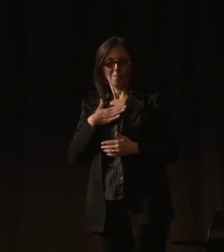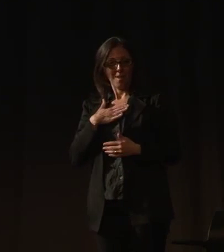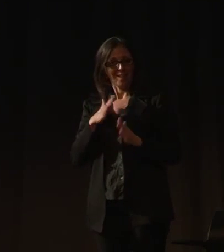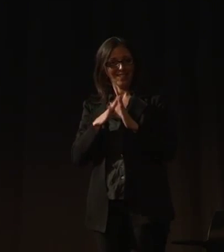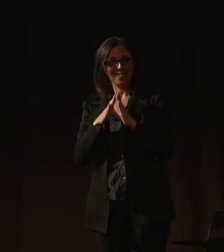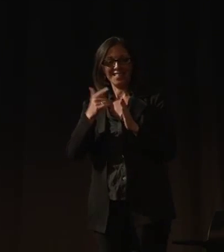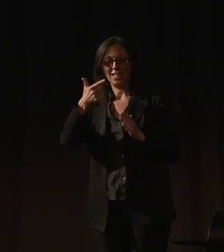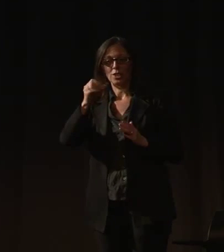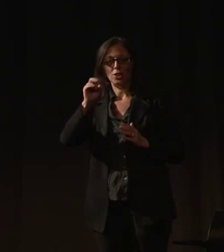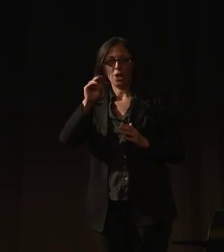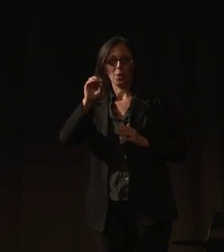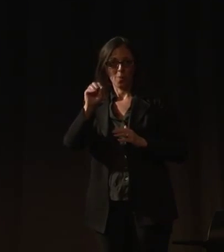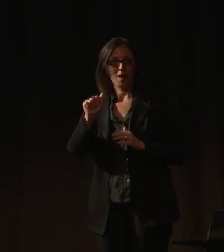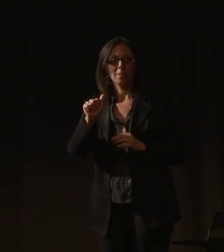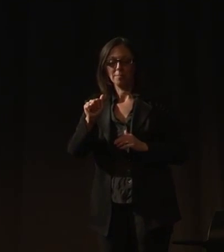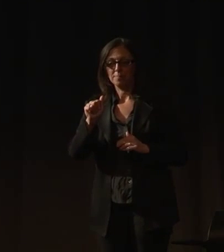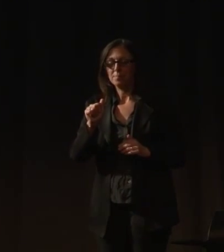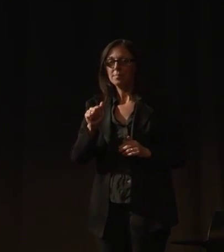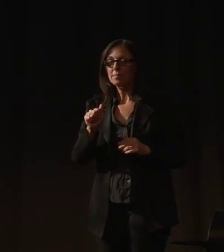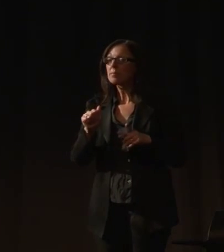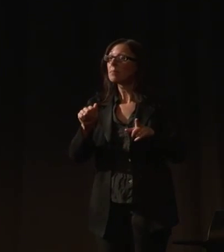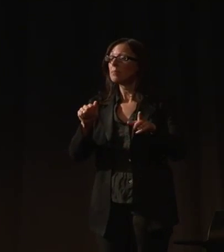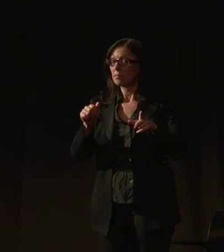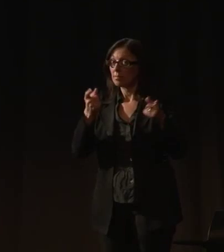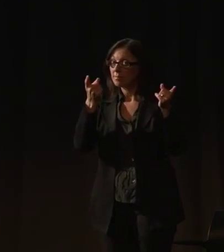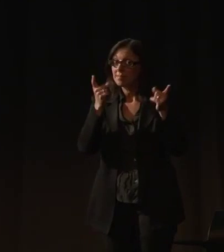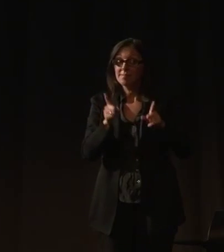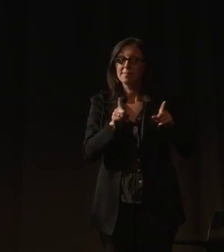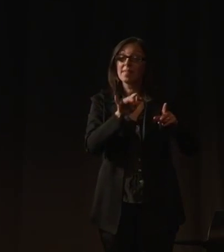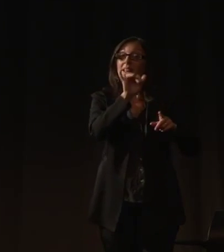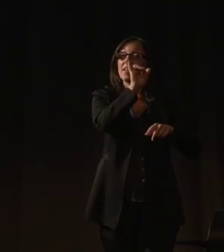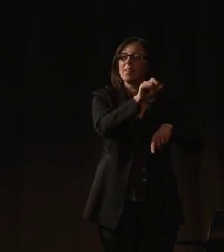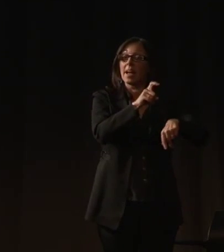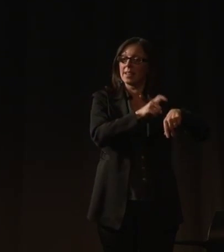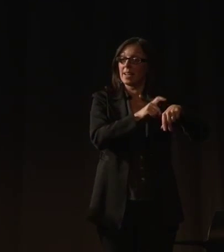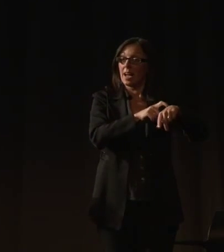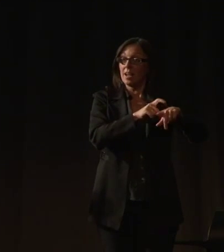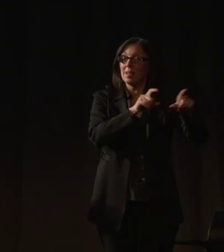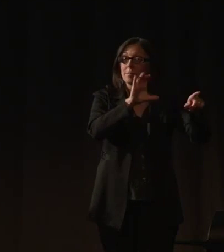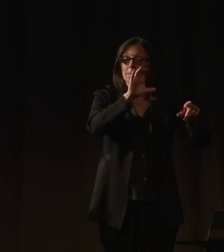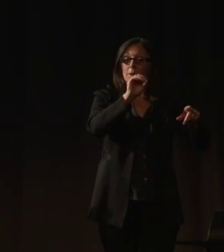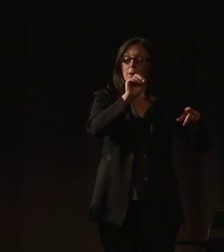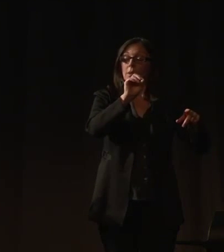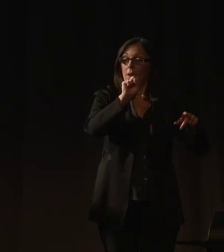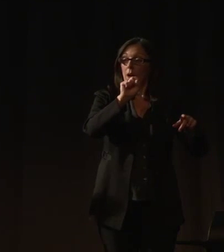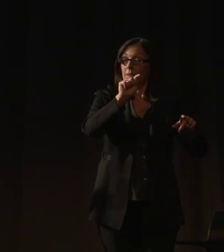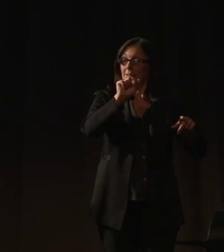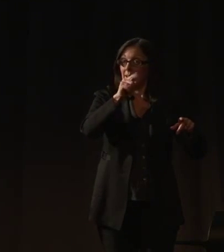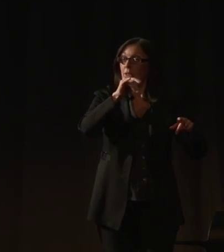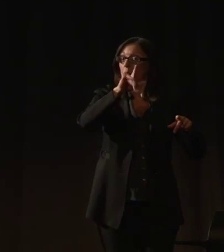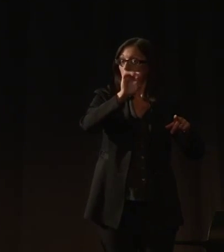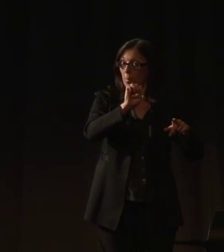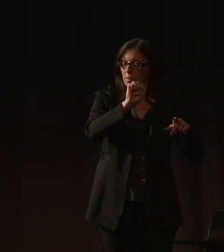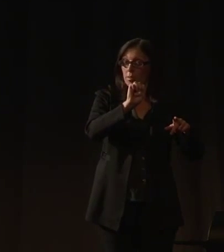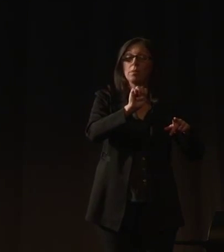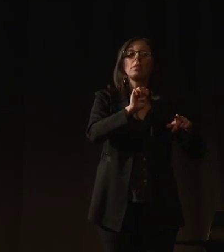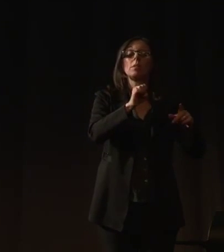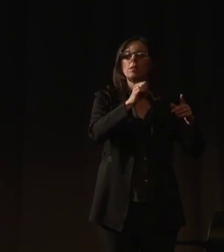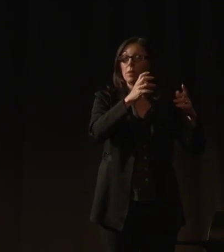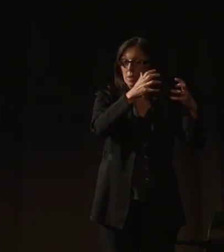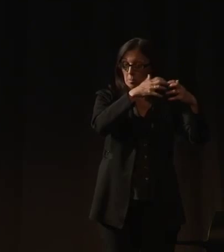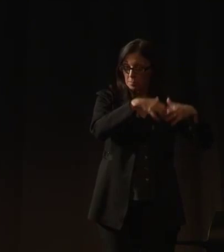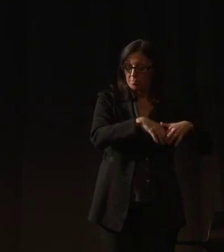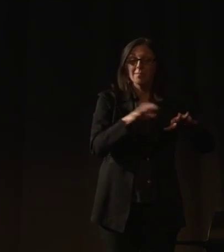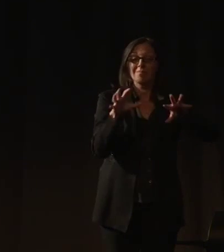falling of Constantinople reached Vienna, and Paris and Madrid. It was a